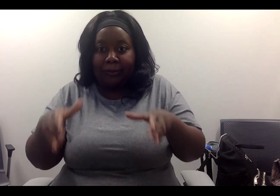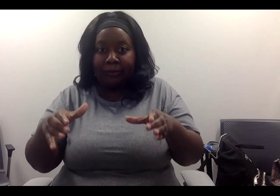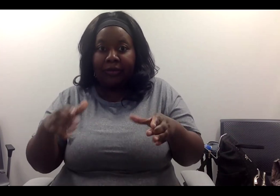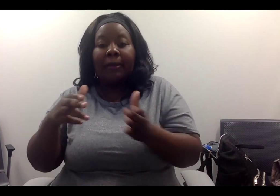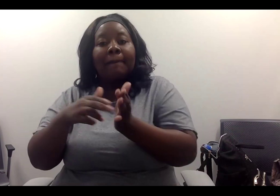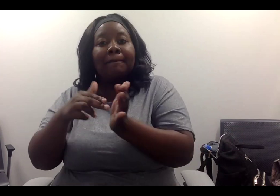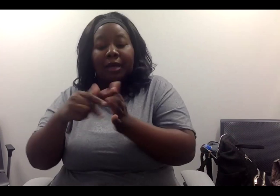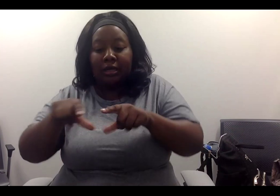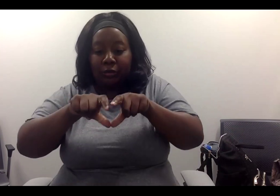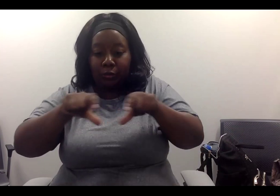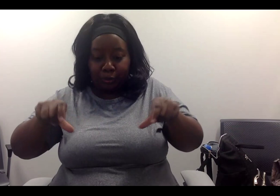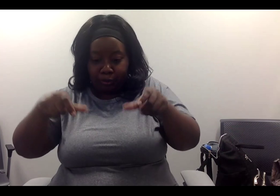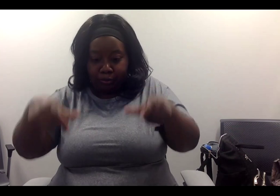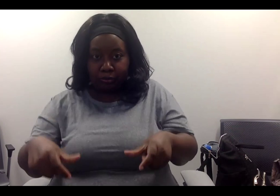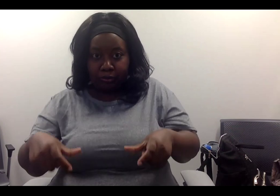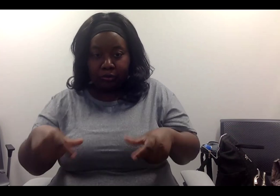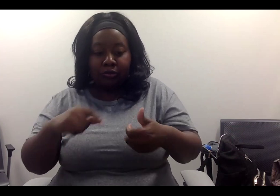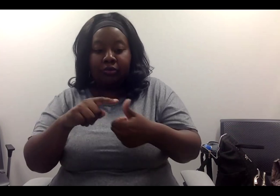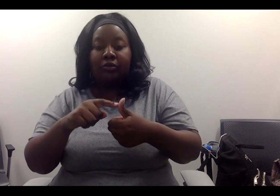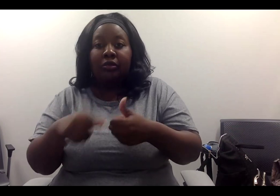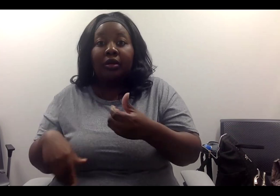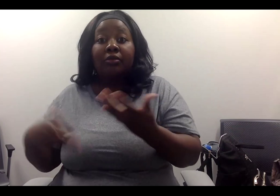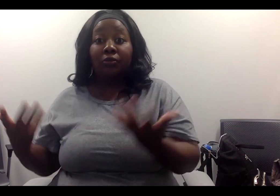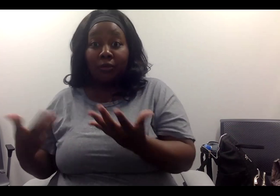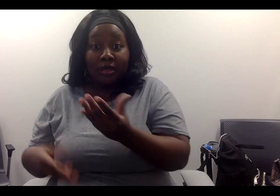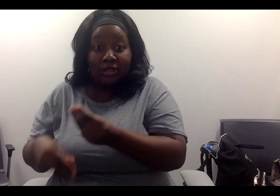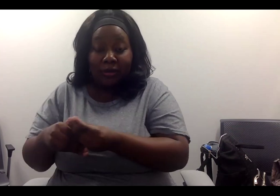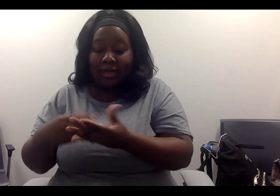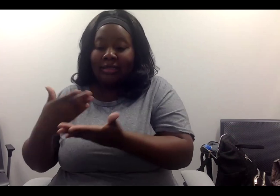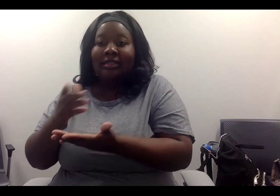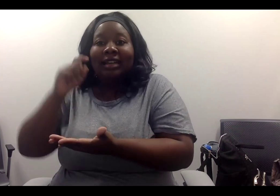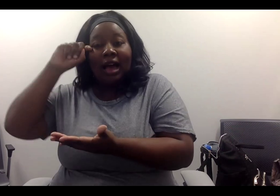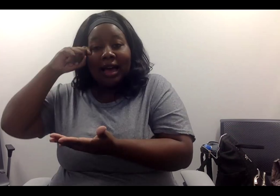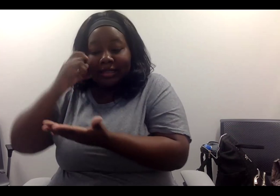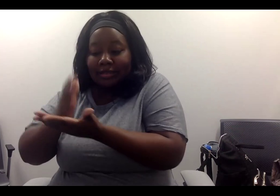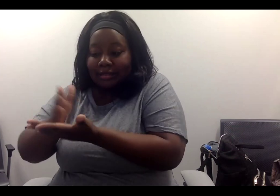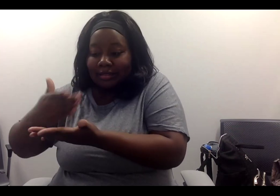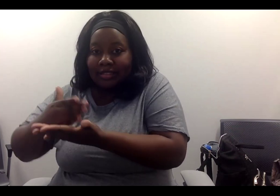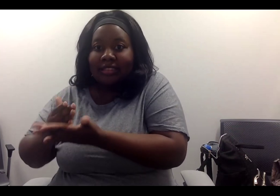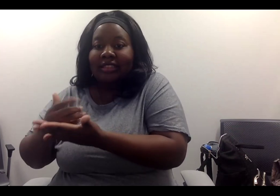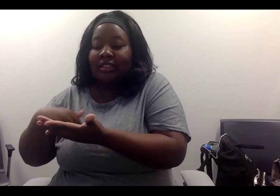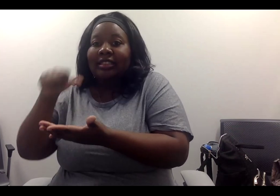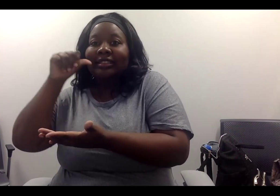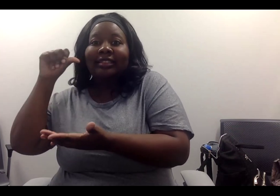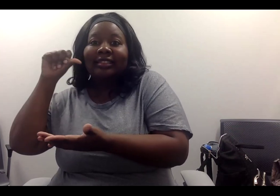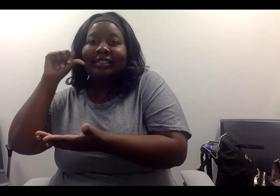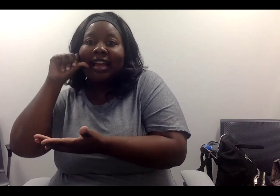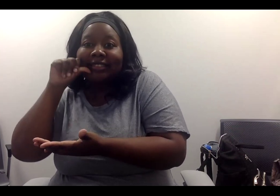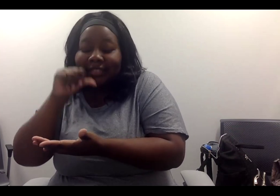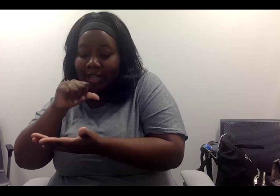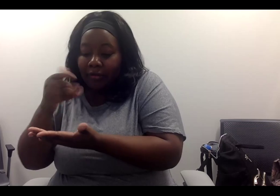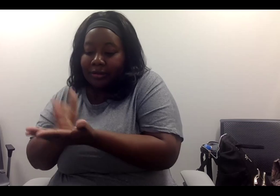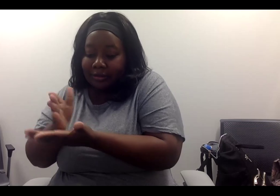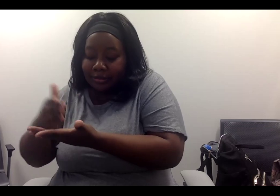to which we will add our diced onion, as well as some cut up carrot and celery. And besides tossing in our salt, what we'll do is cook